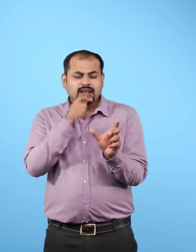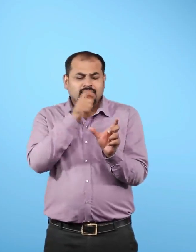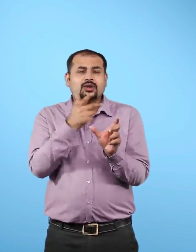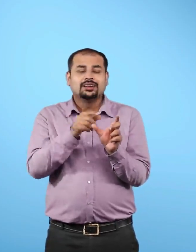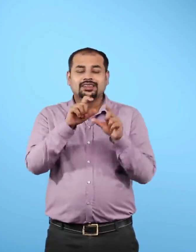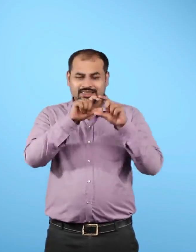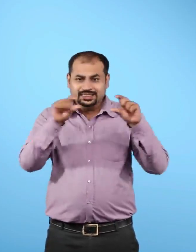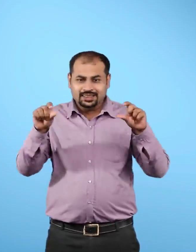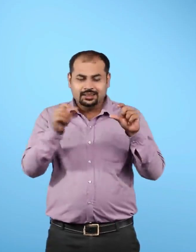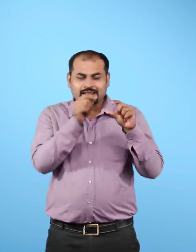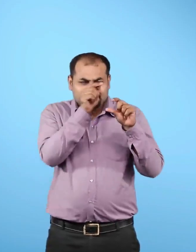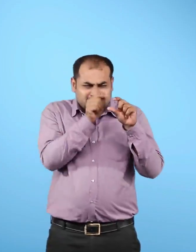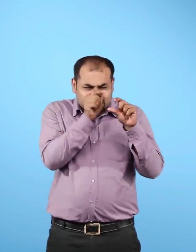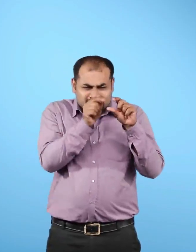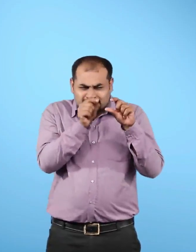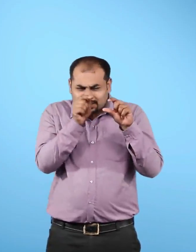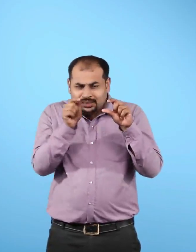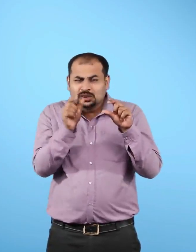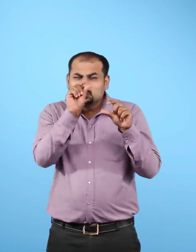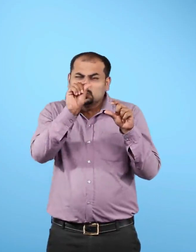to make it look bigger.